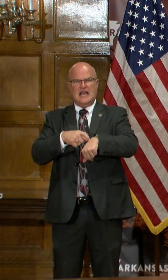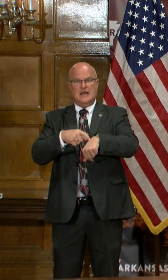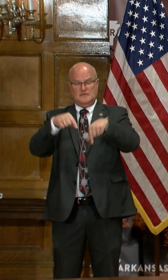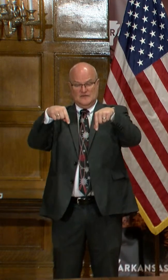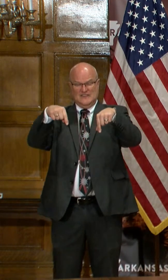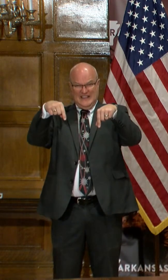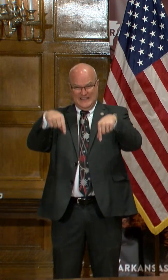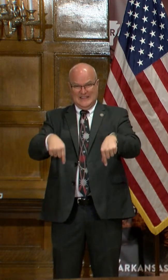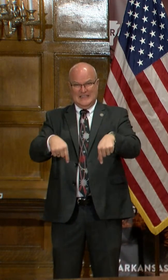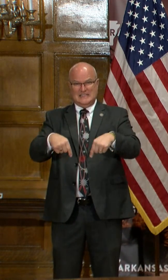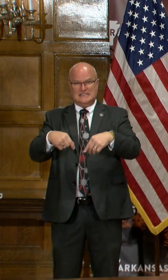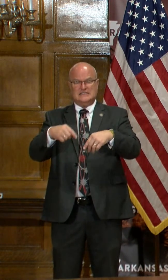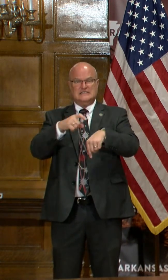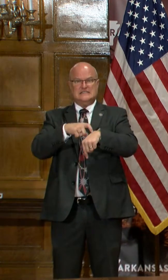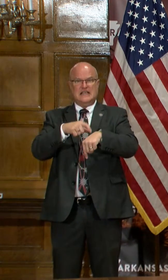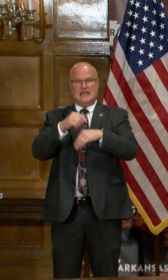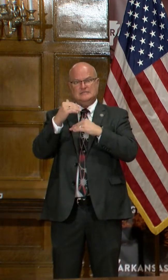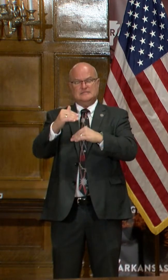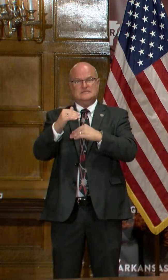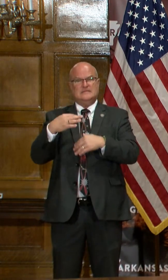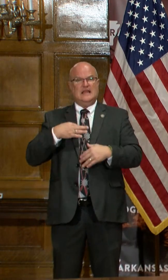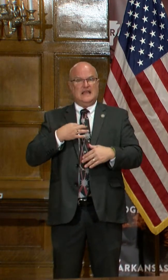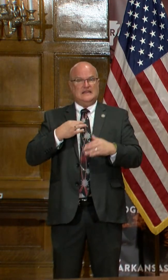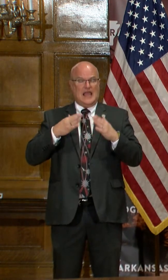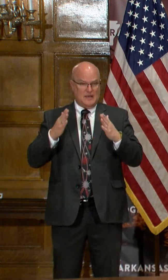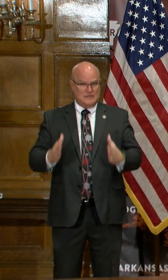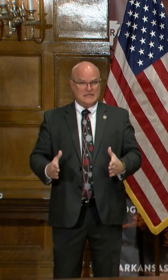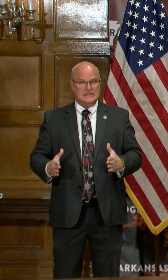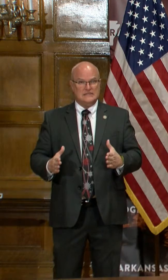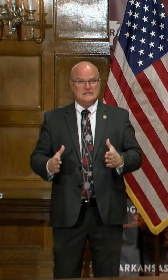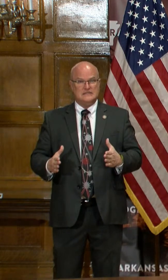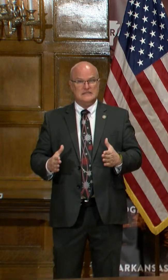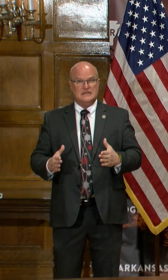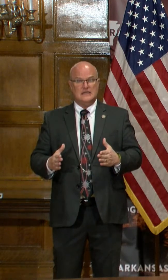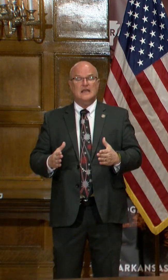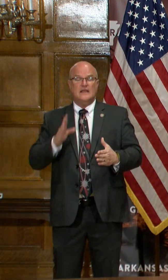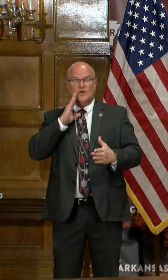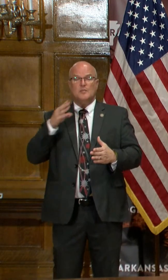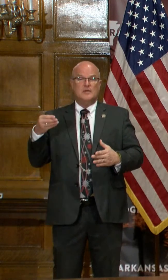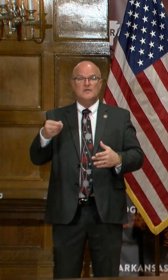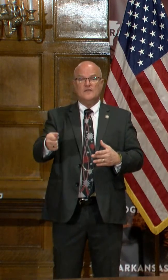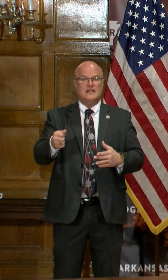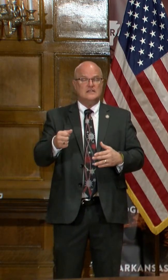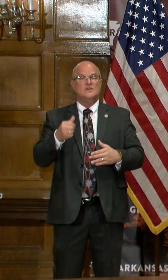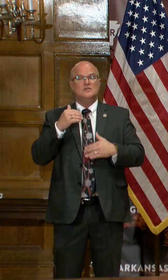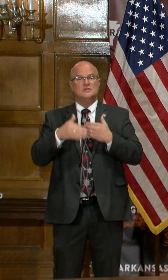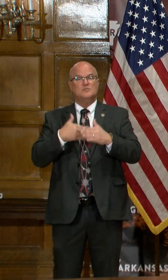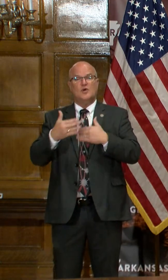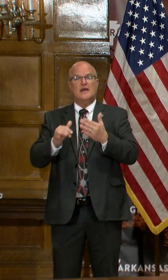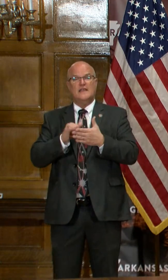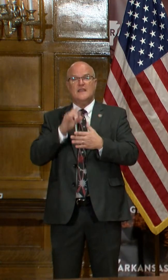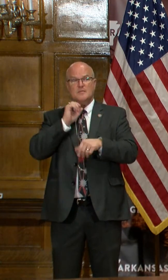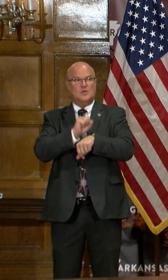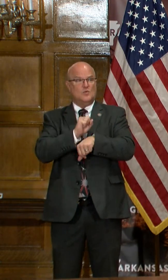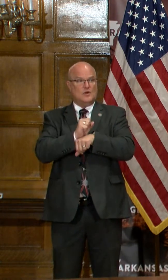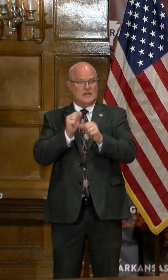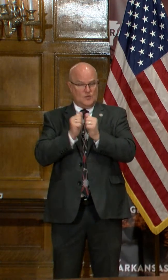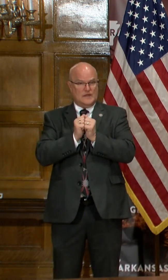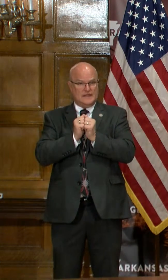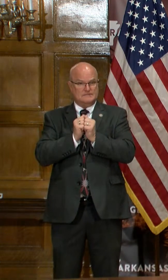this window of applicants, and they will be refunded it. So it's a process that they'll be working